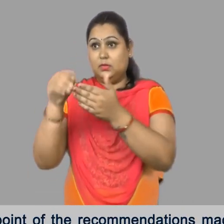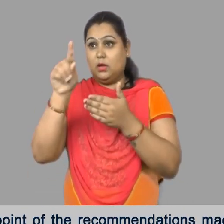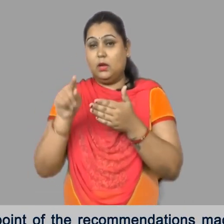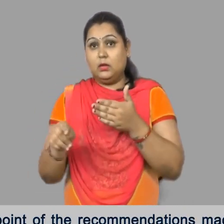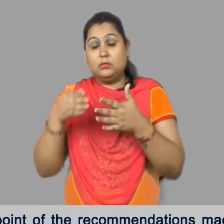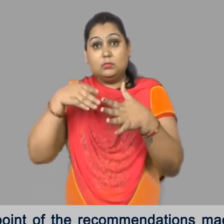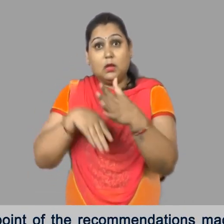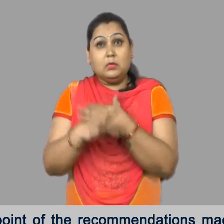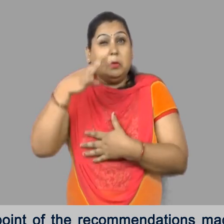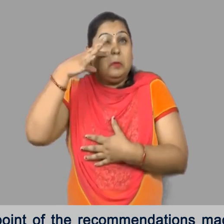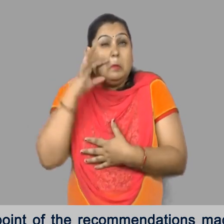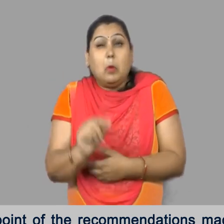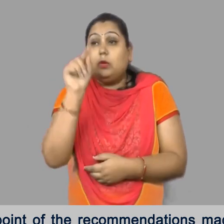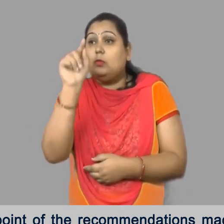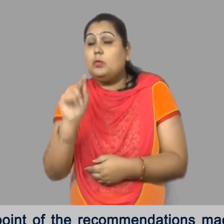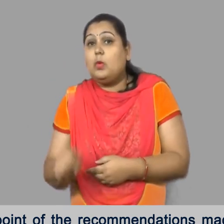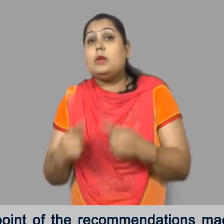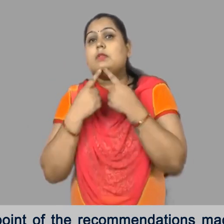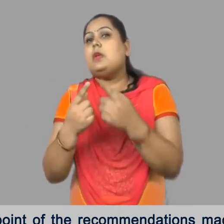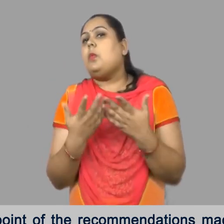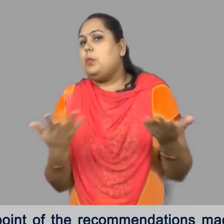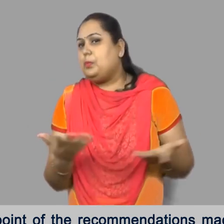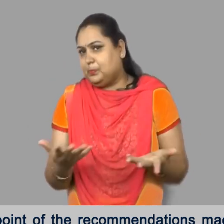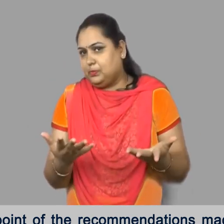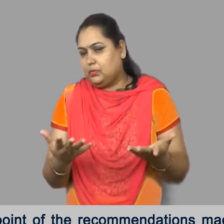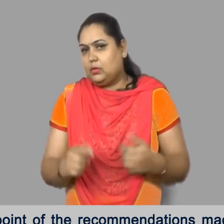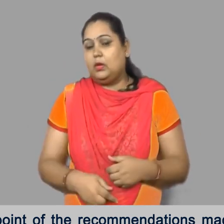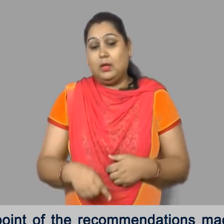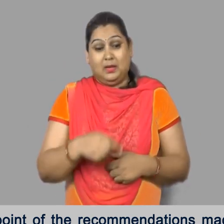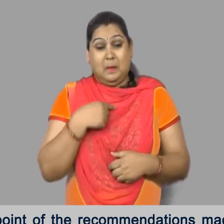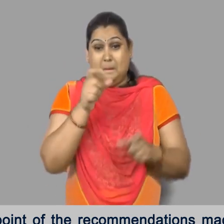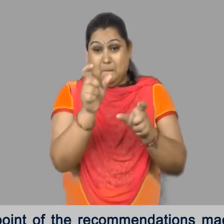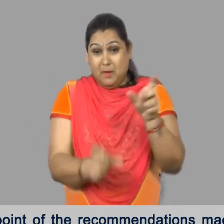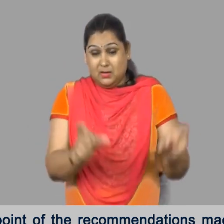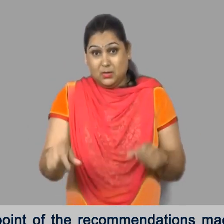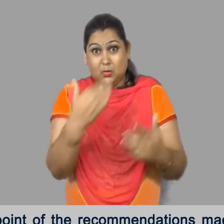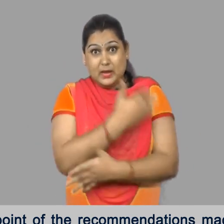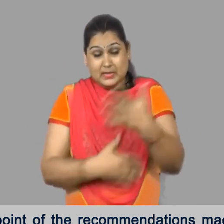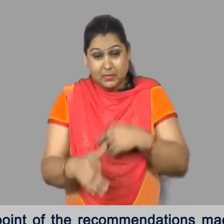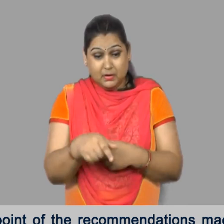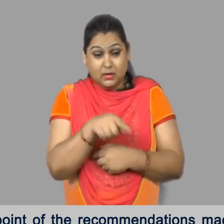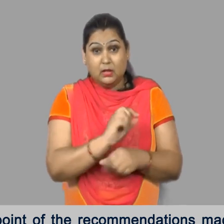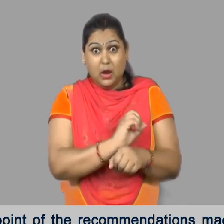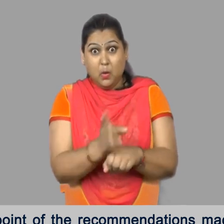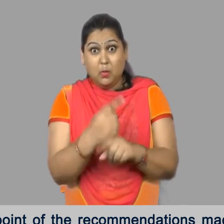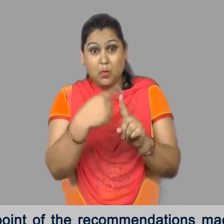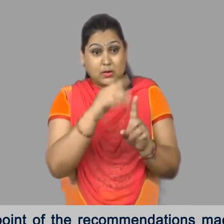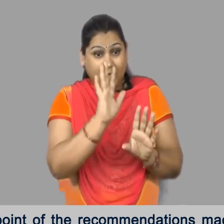Some of the salient point of the recommendations made by ICMR has laid emphasis on